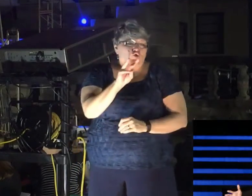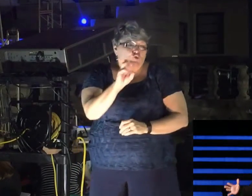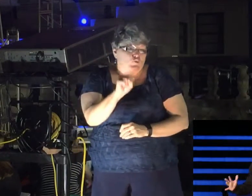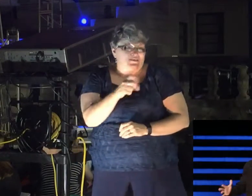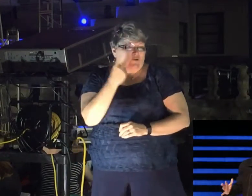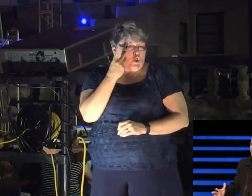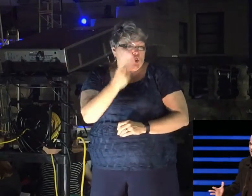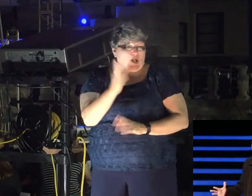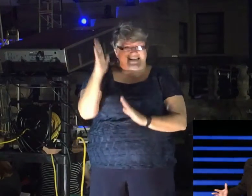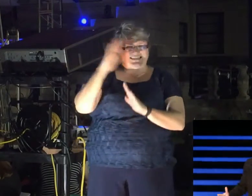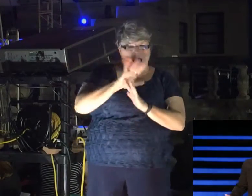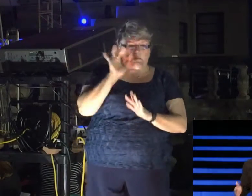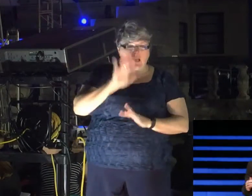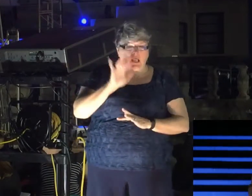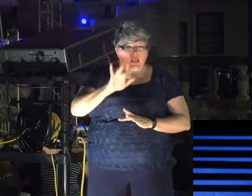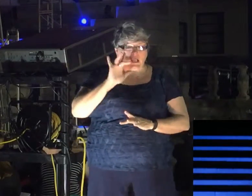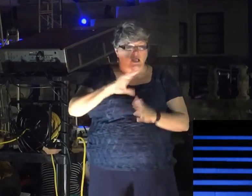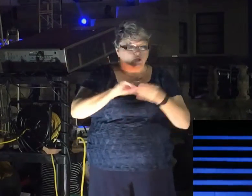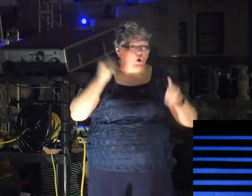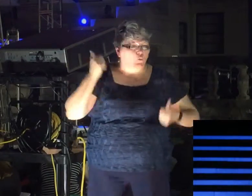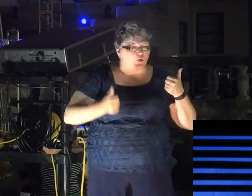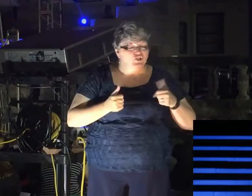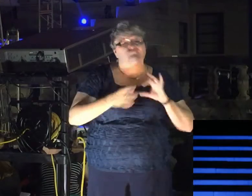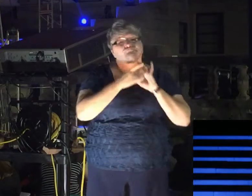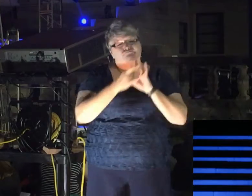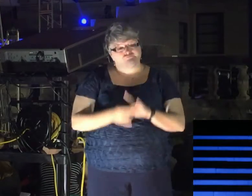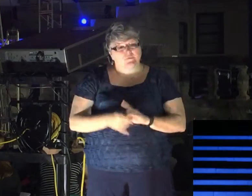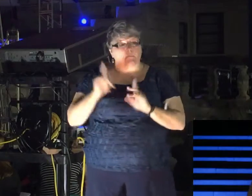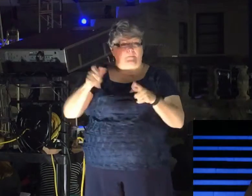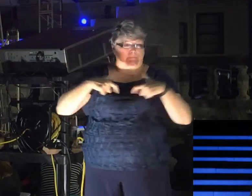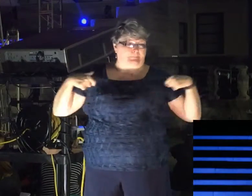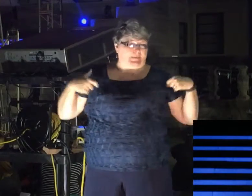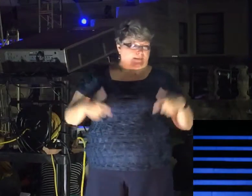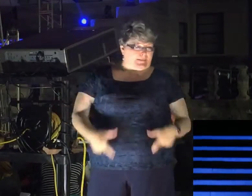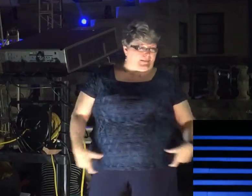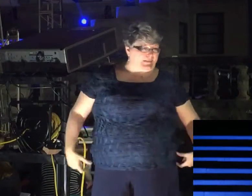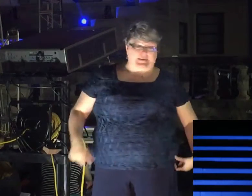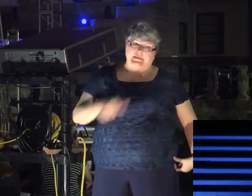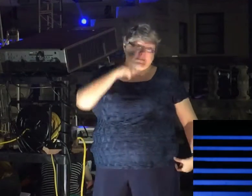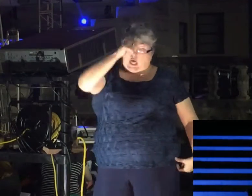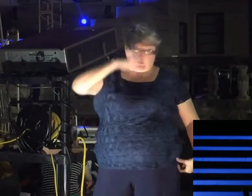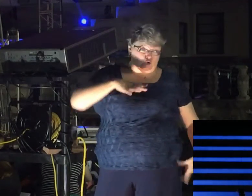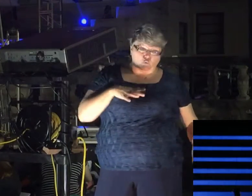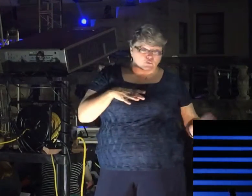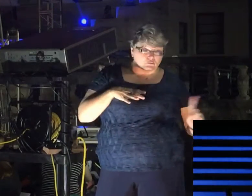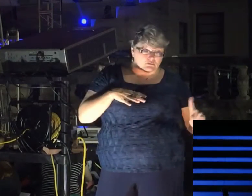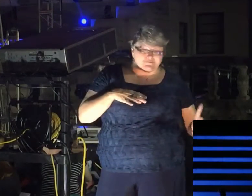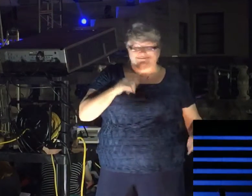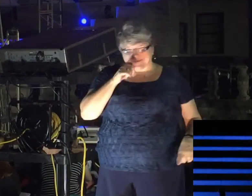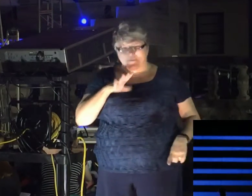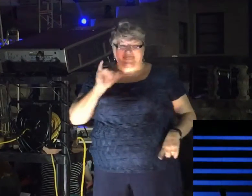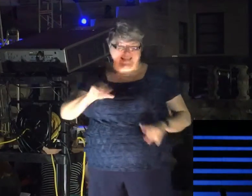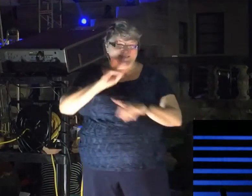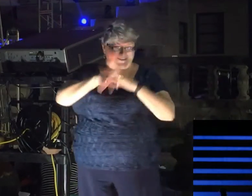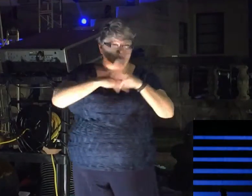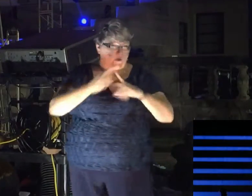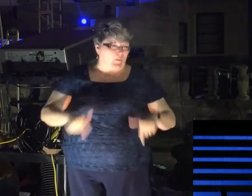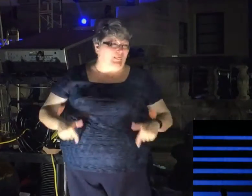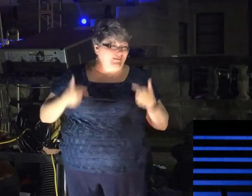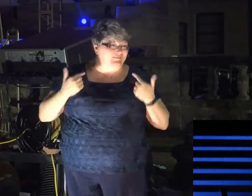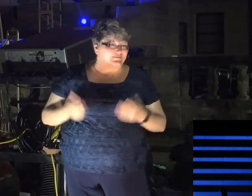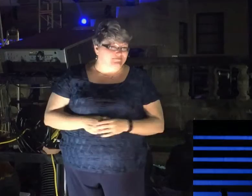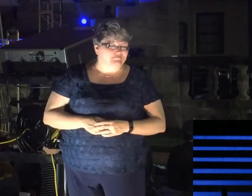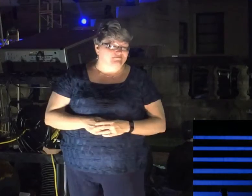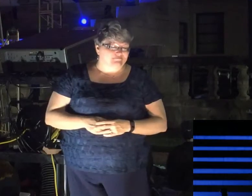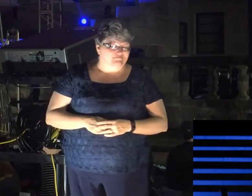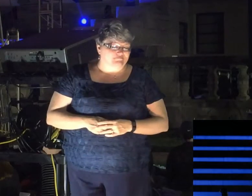of news sites, if you look at their top clicked on stories, it's usually about someone in a bikini, and it's not a dude. That's the world we're in.